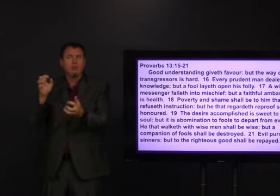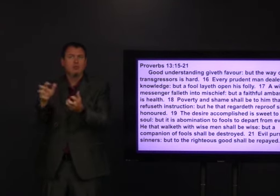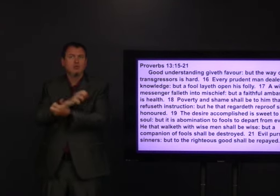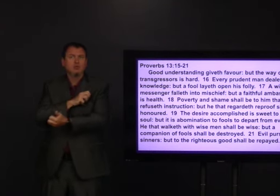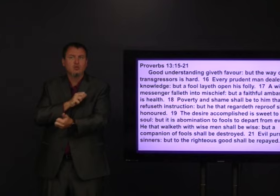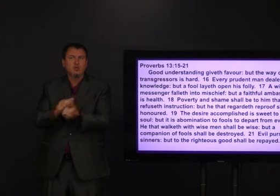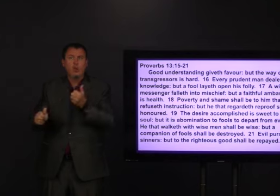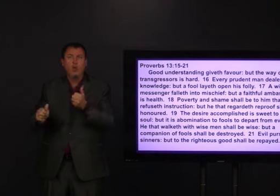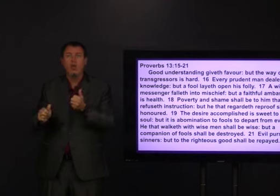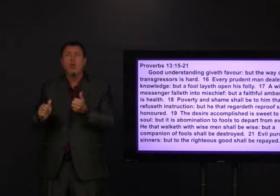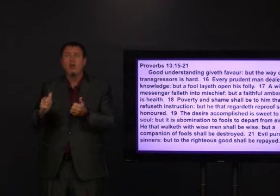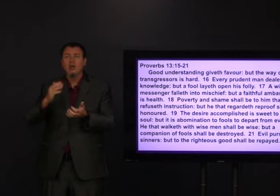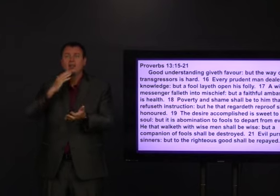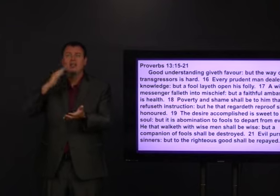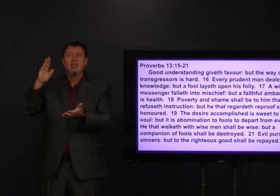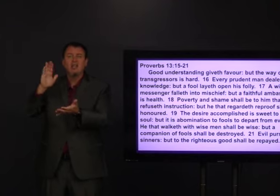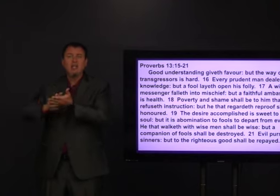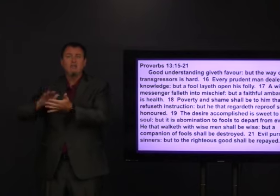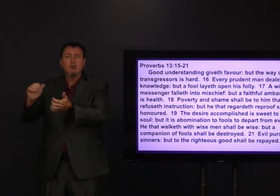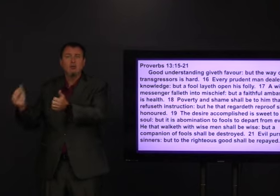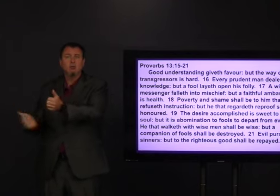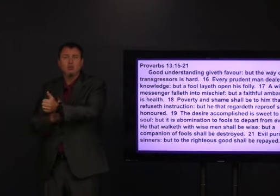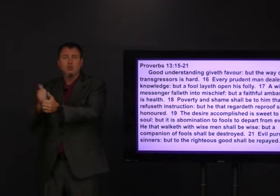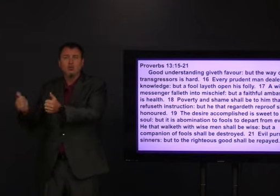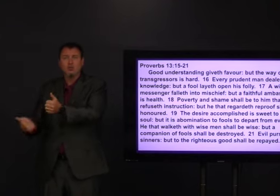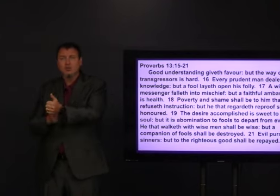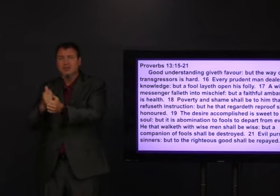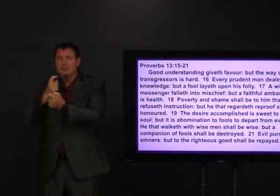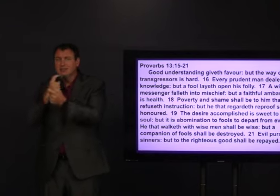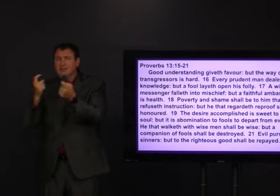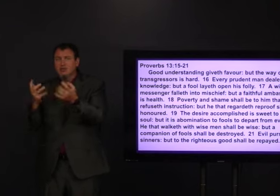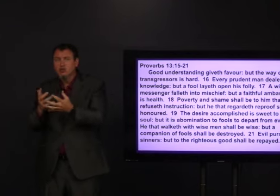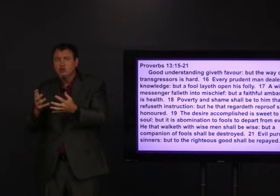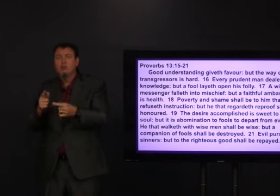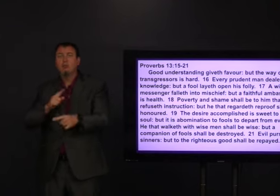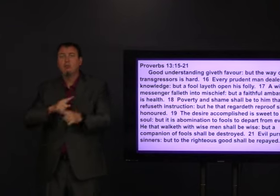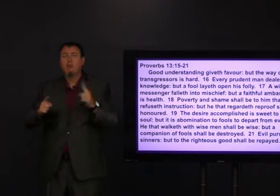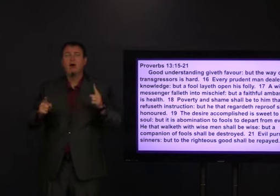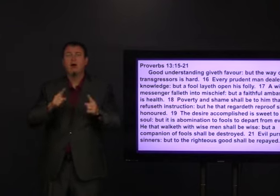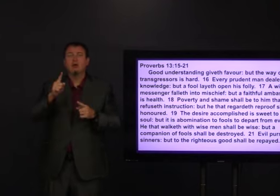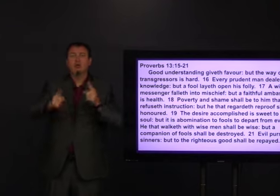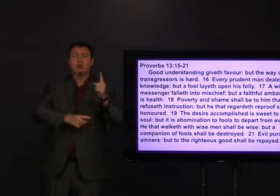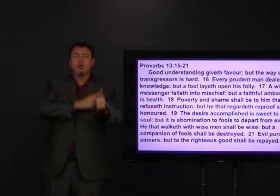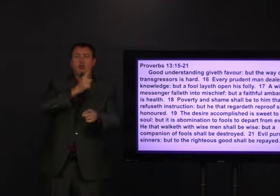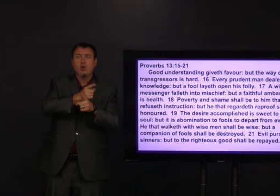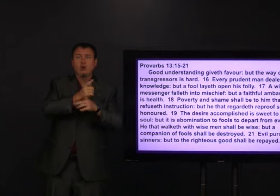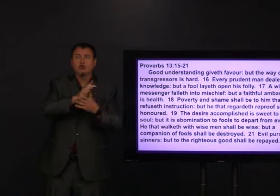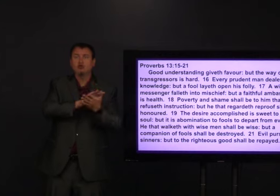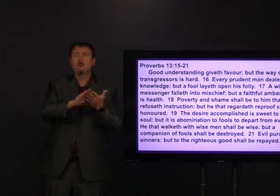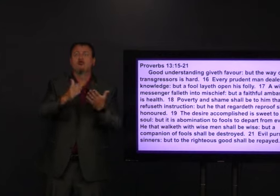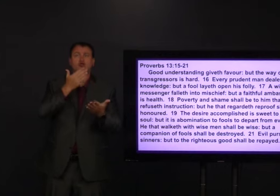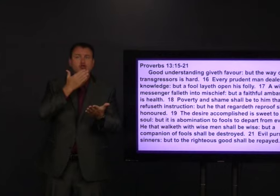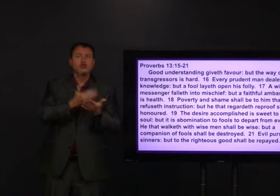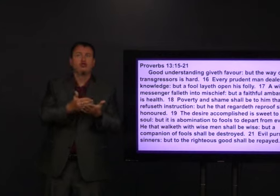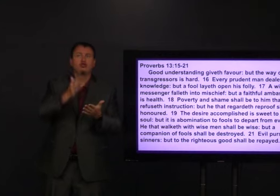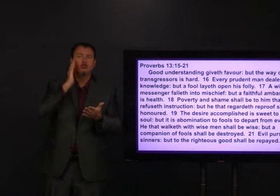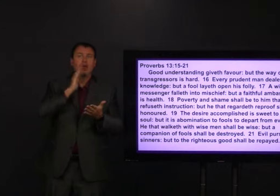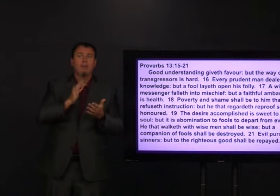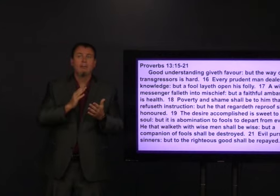but a companion of fools shall be destroyed. Evil pursueth sinners, but to the righteous